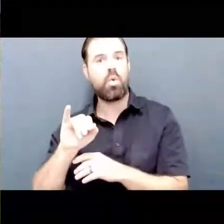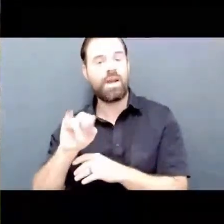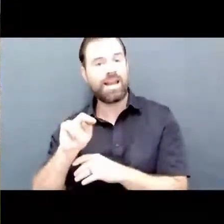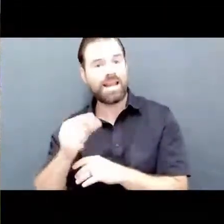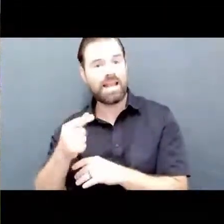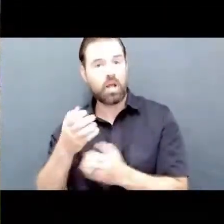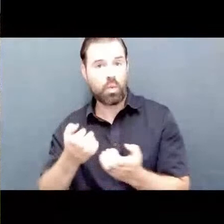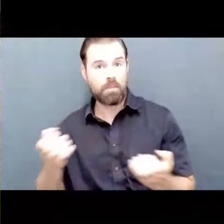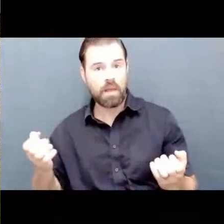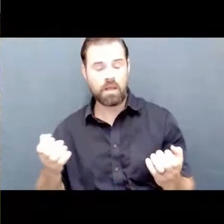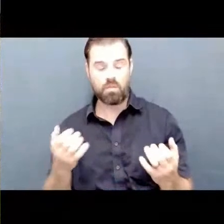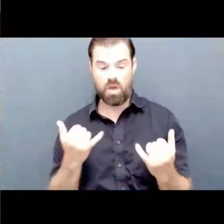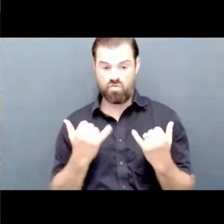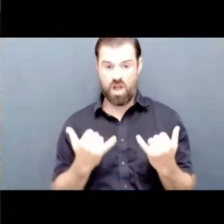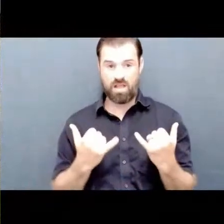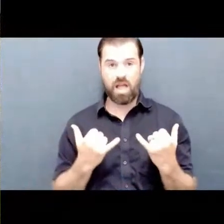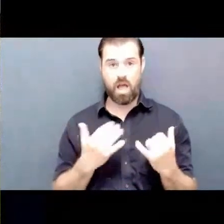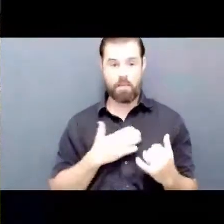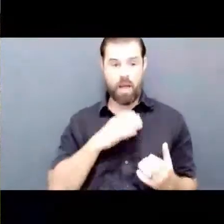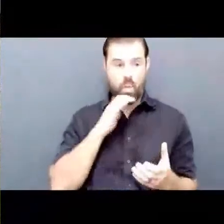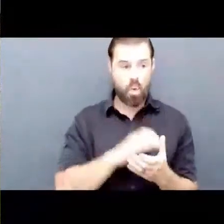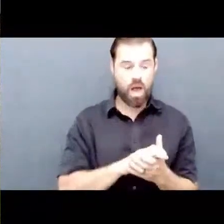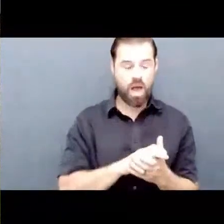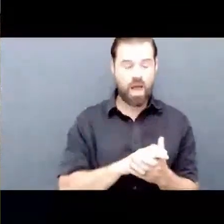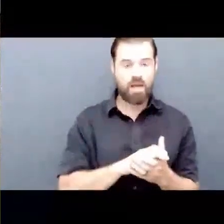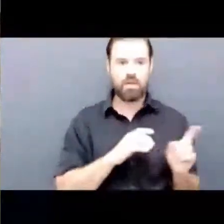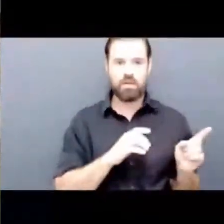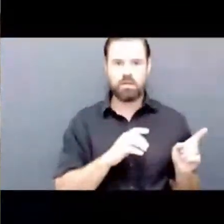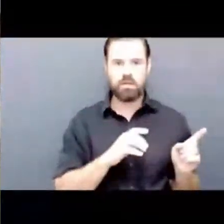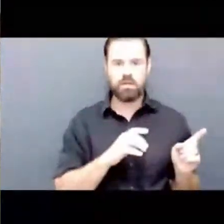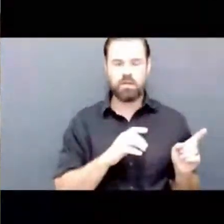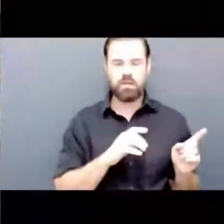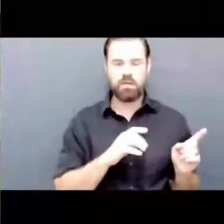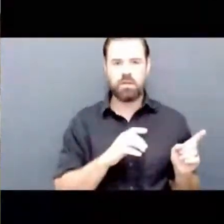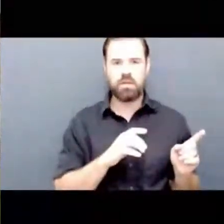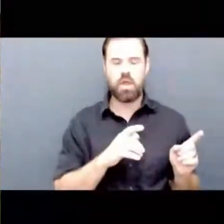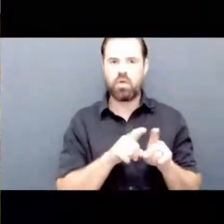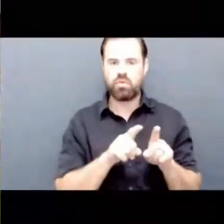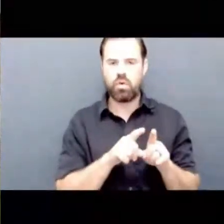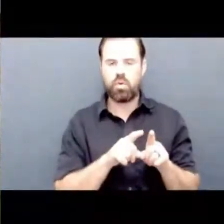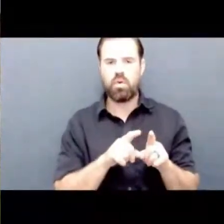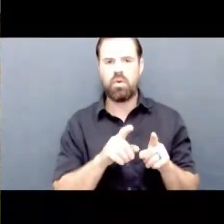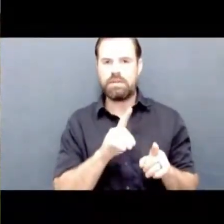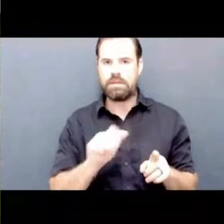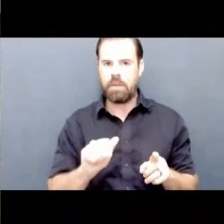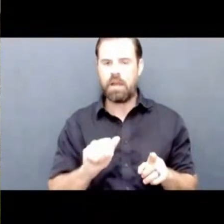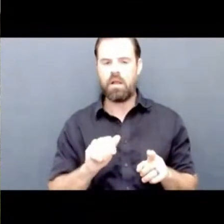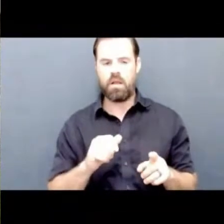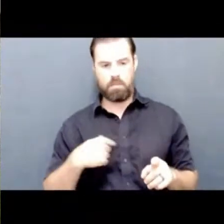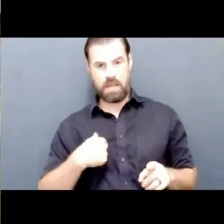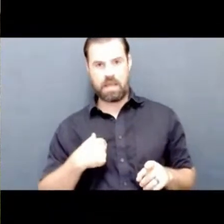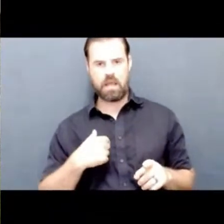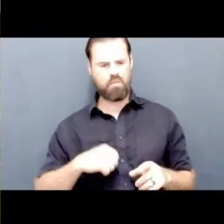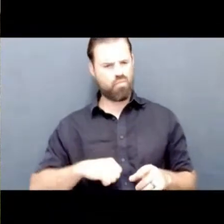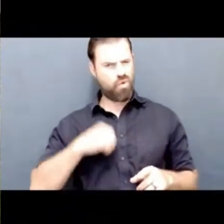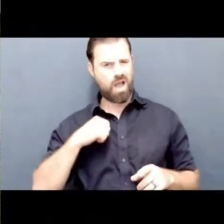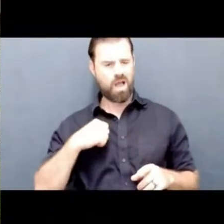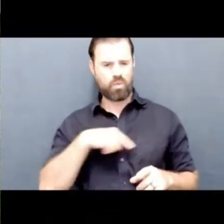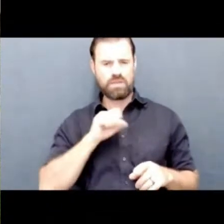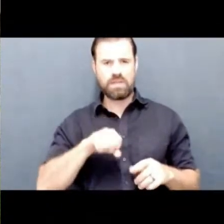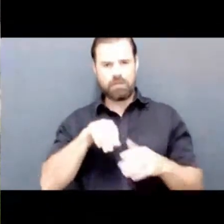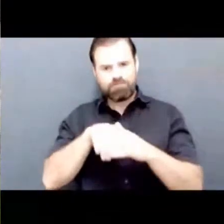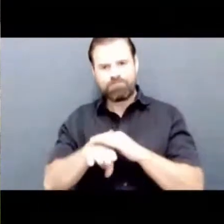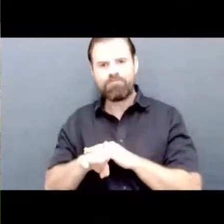there is nothing that gives my wife and I, who's also blind, Leslie Spoon, more pride than being able to walk into a